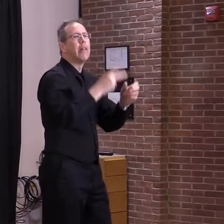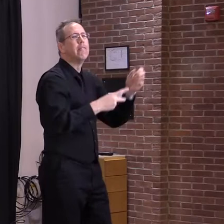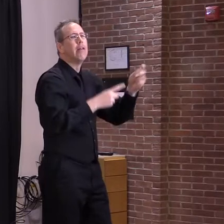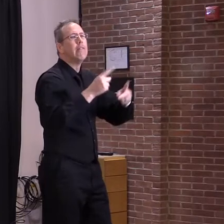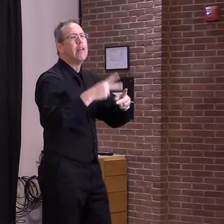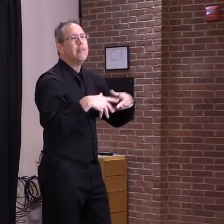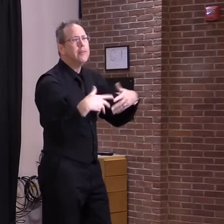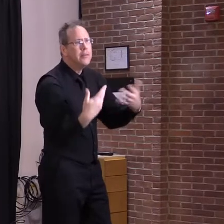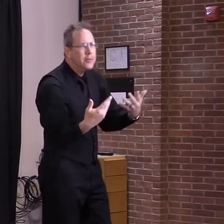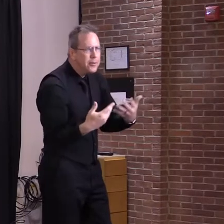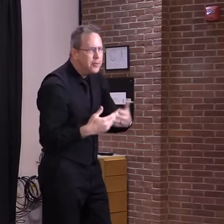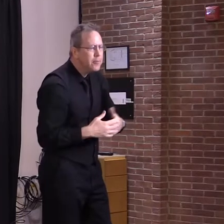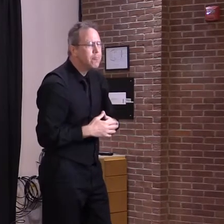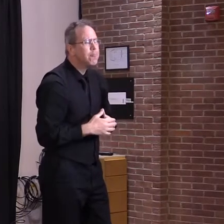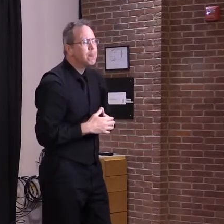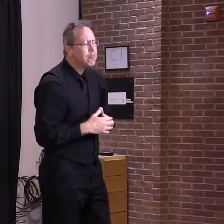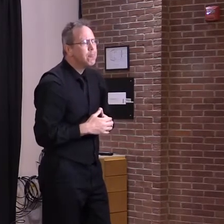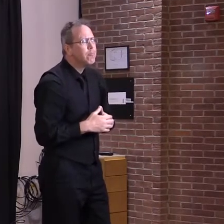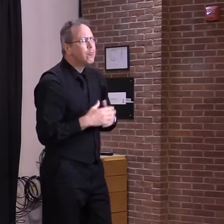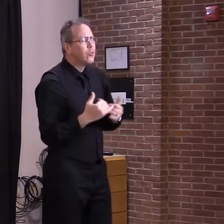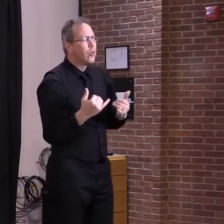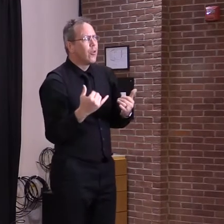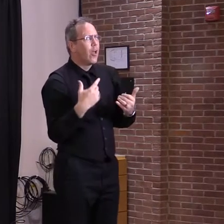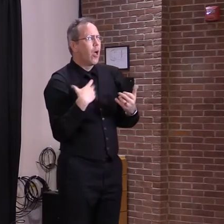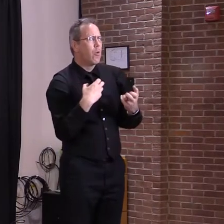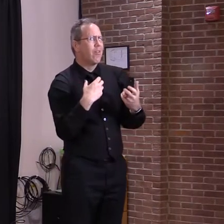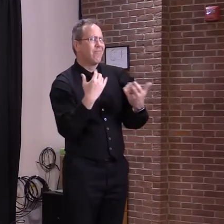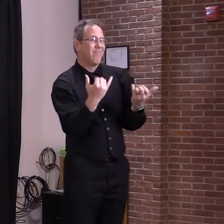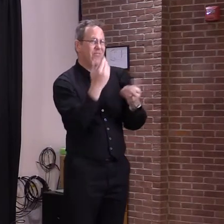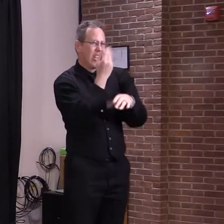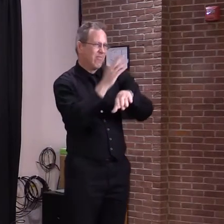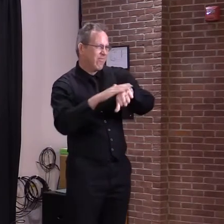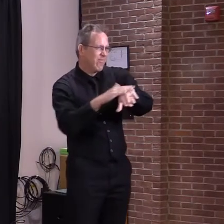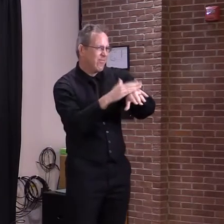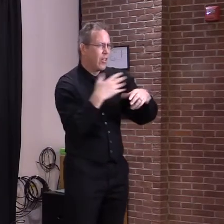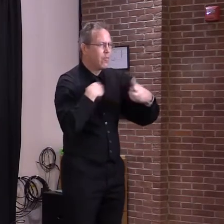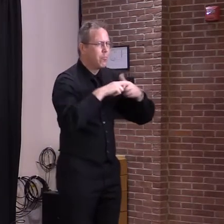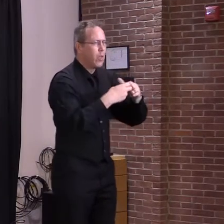bit of both. We have a problem here, and we have an opportunity to fix it.